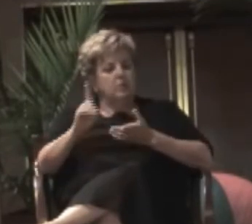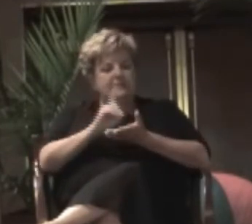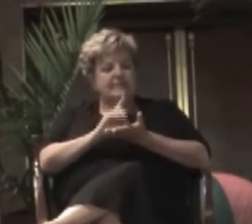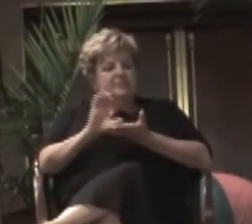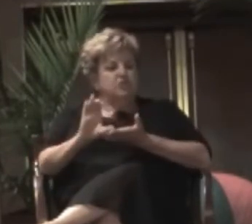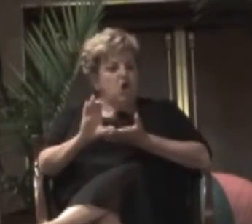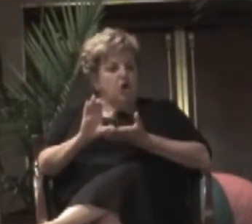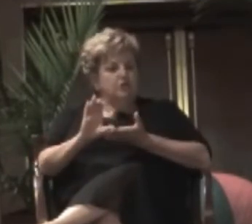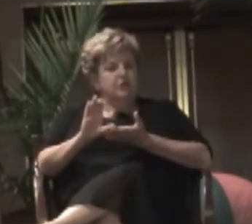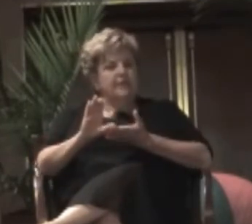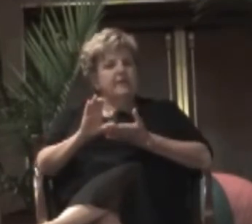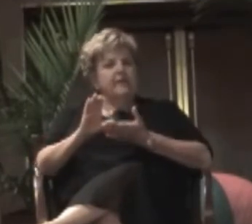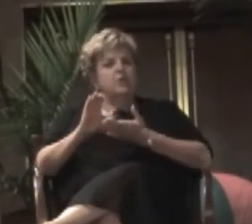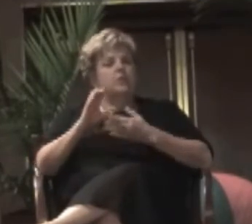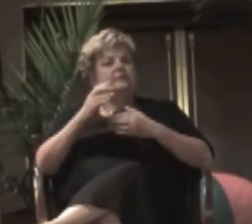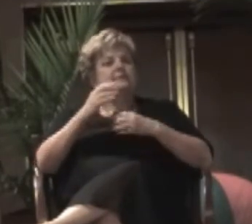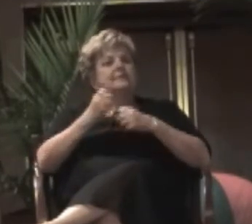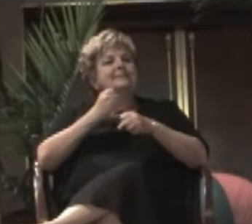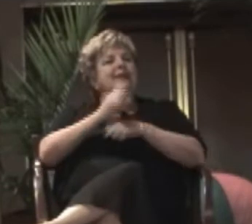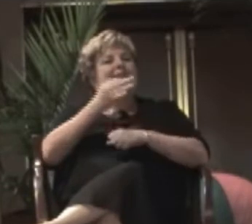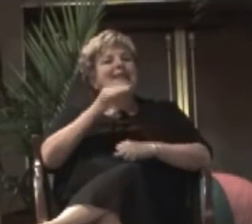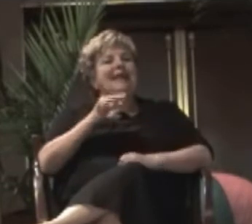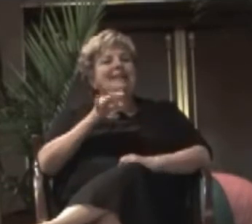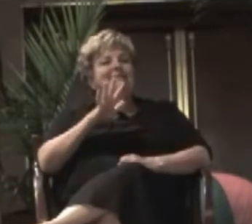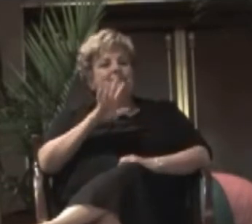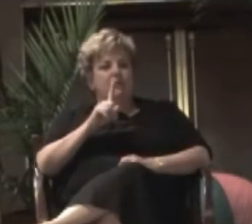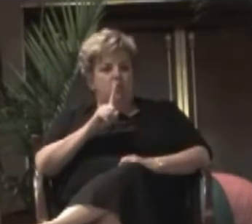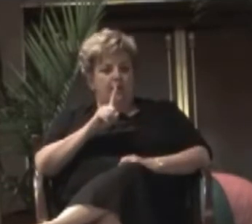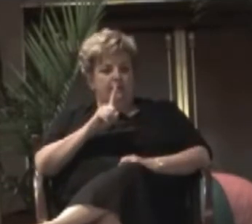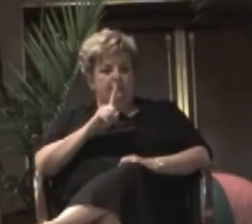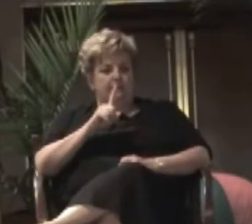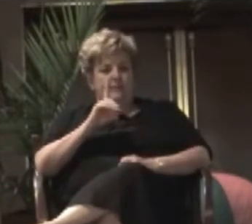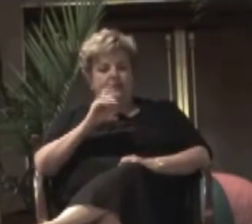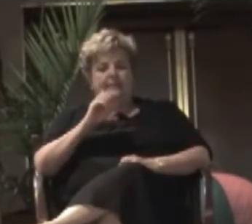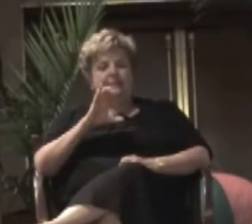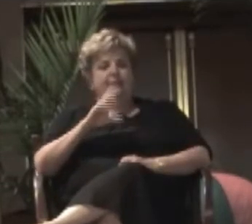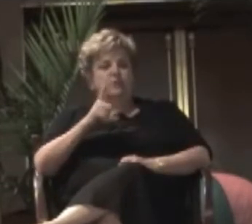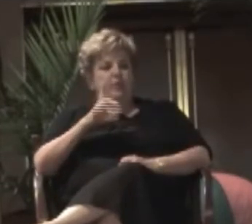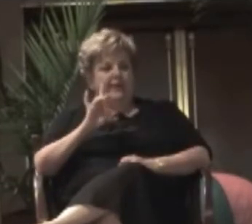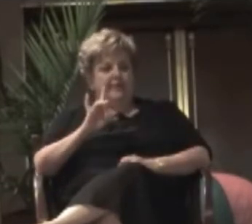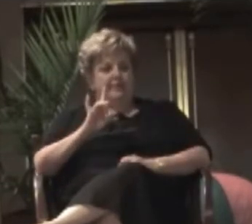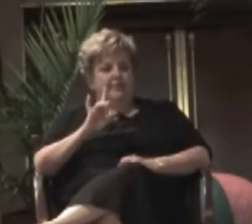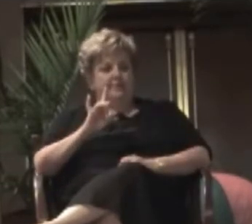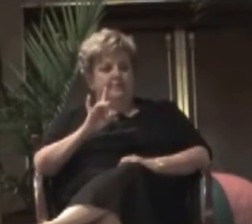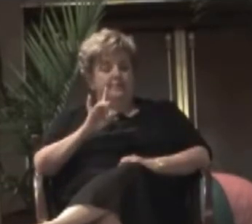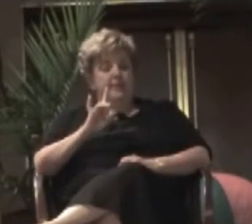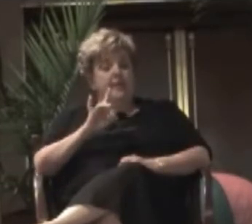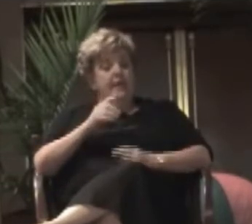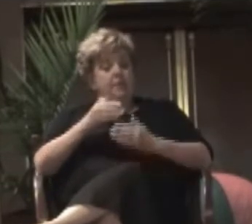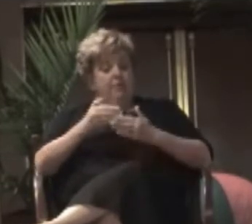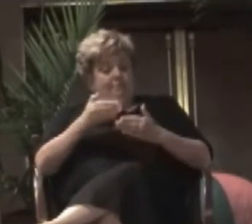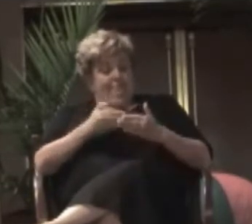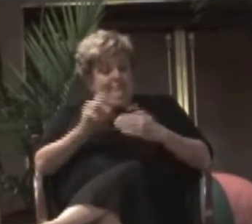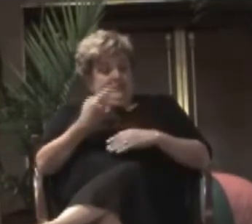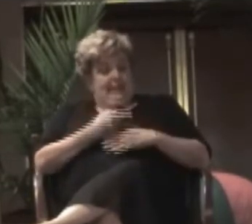December, 51. And on December the 27th of 51, I